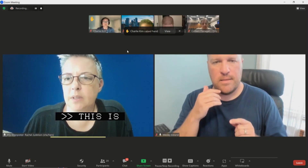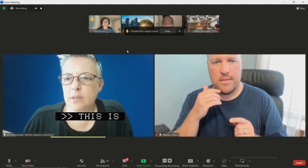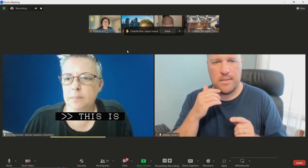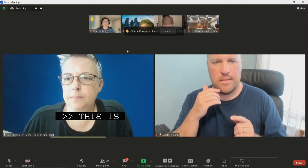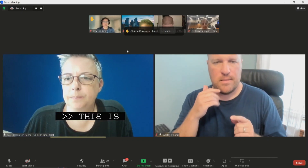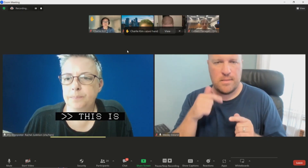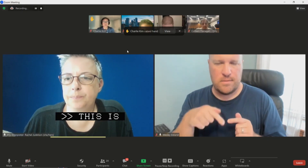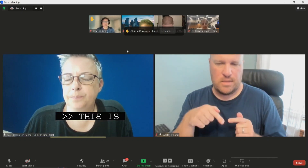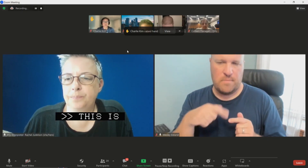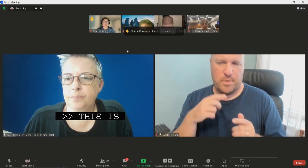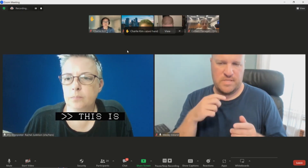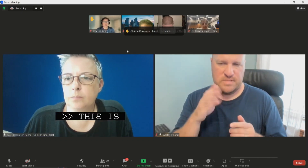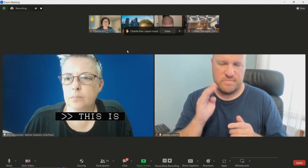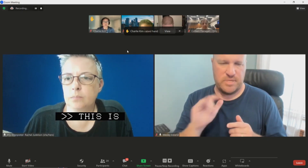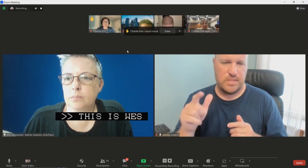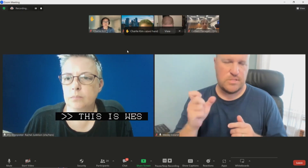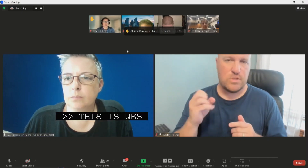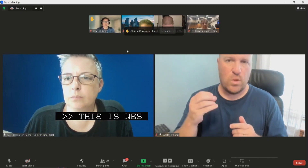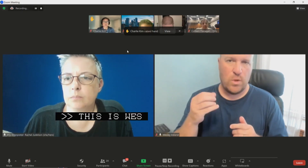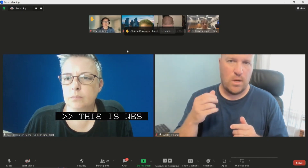about this bill.